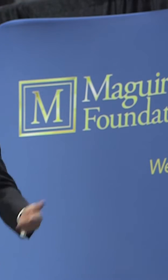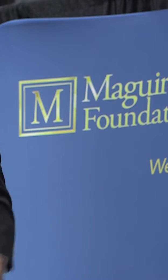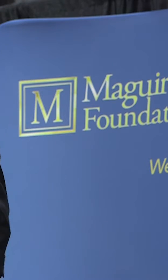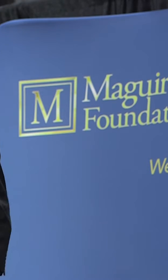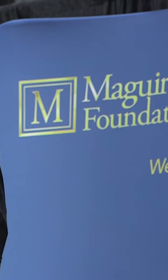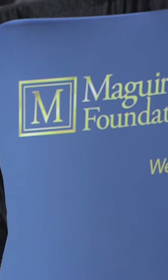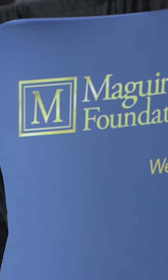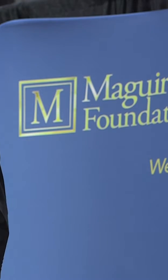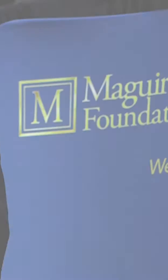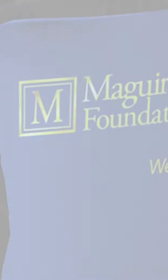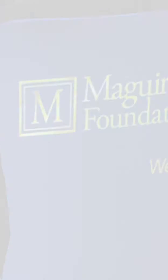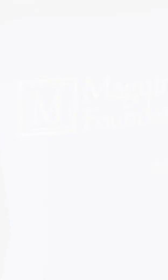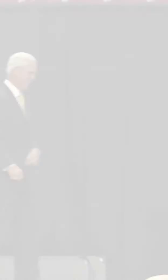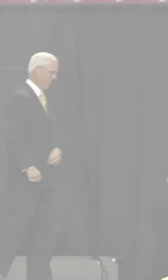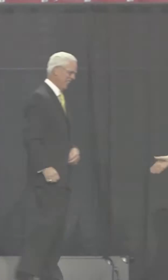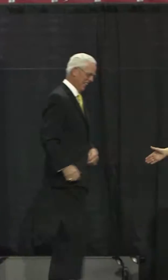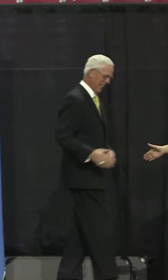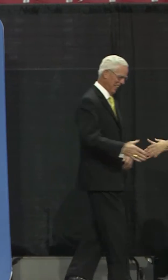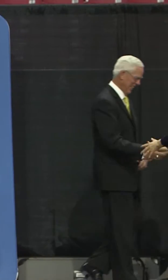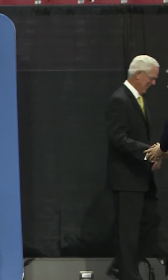Neil.